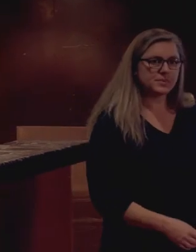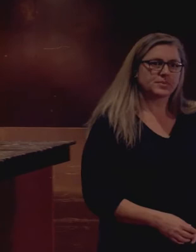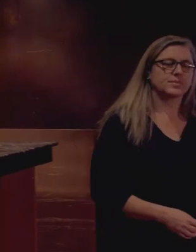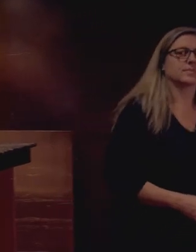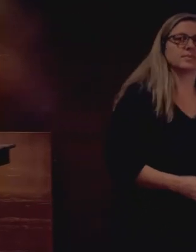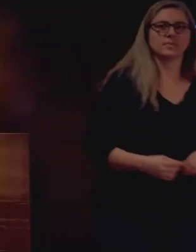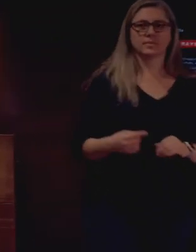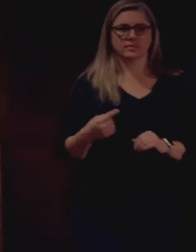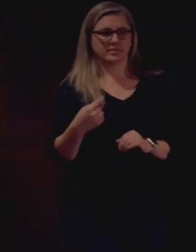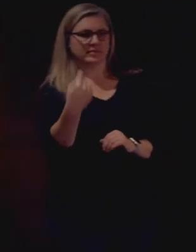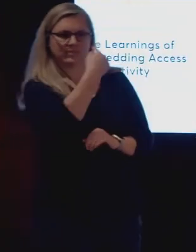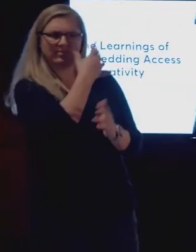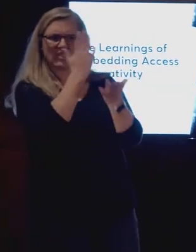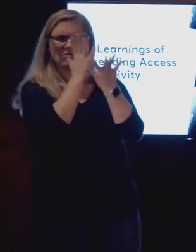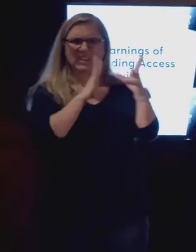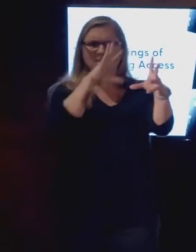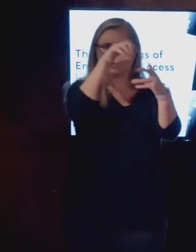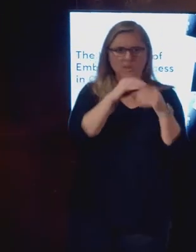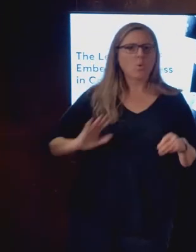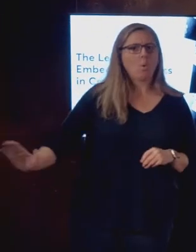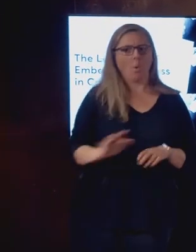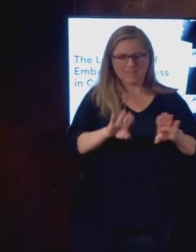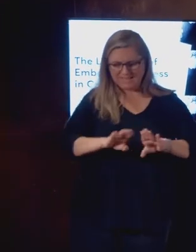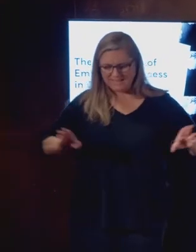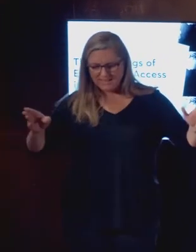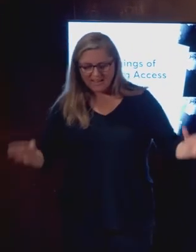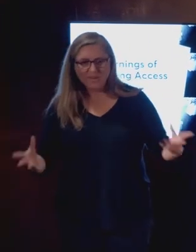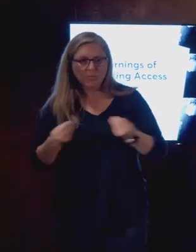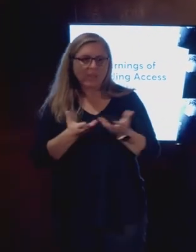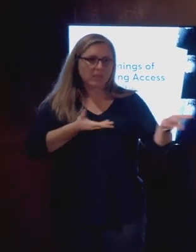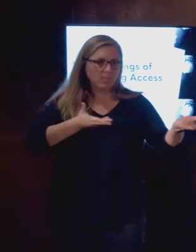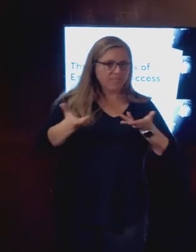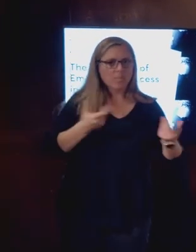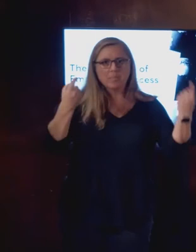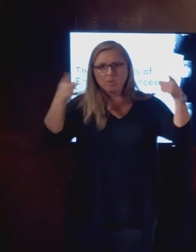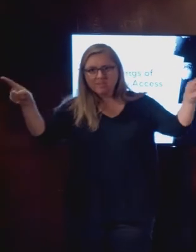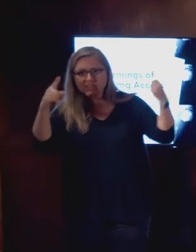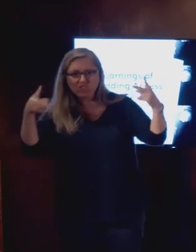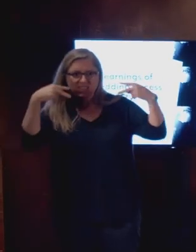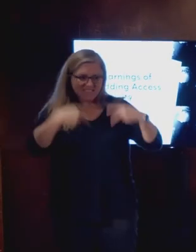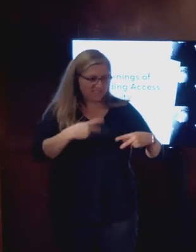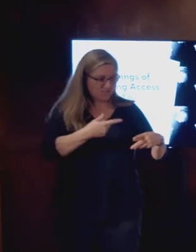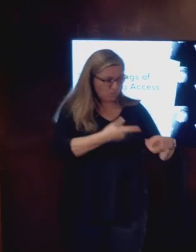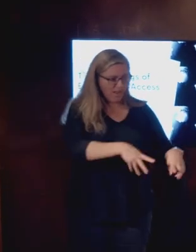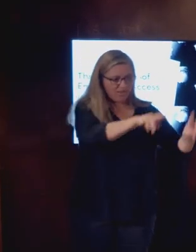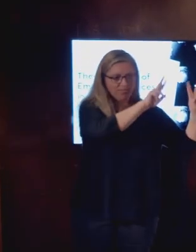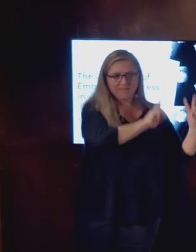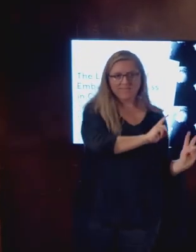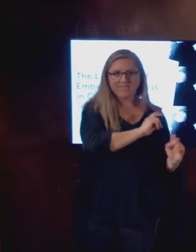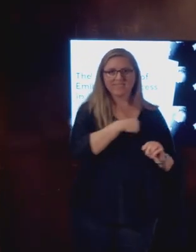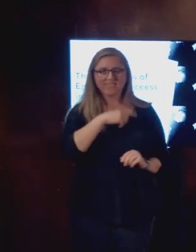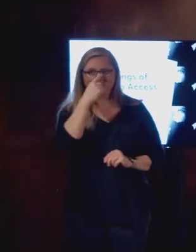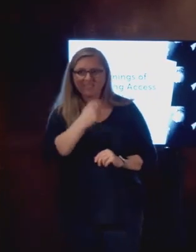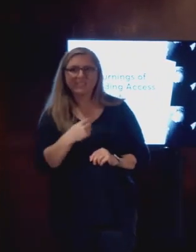So that was really participatory. So we were all on the stage with those performers, with the musicians and the dancers. You can come back on now. And it was